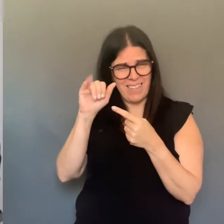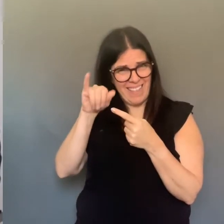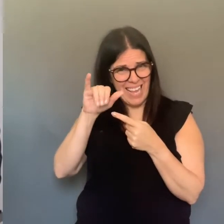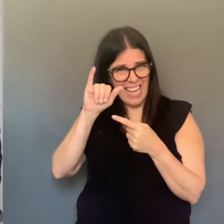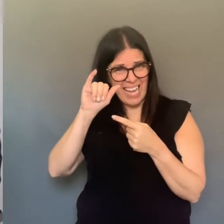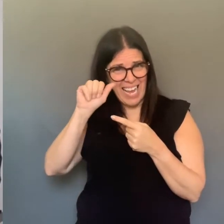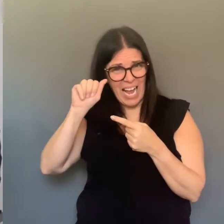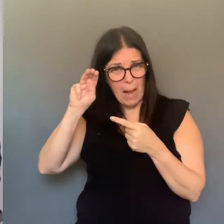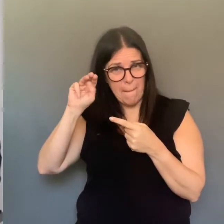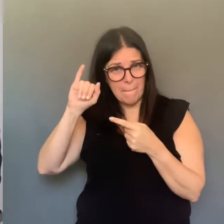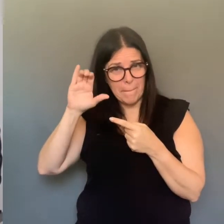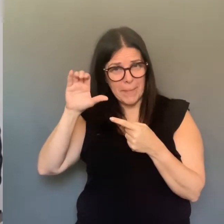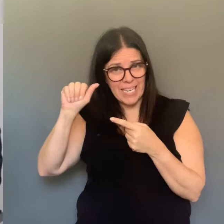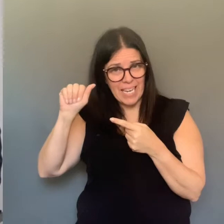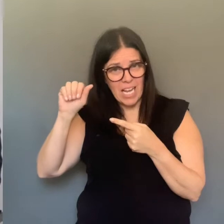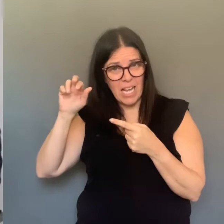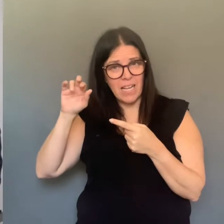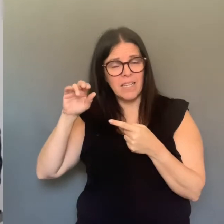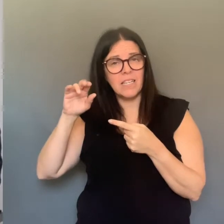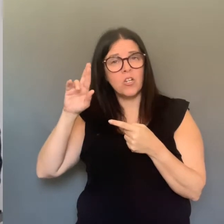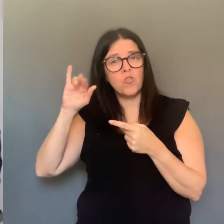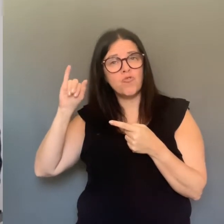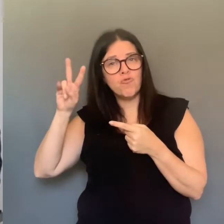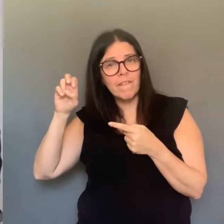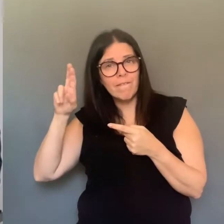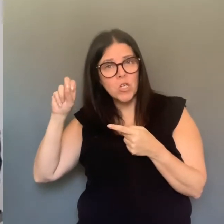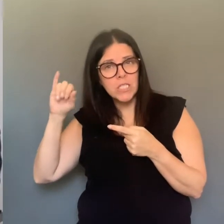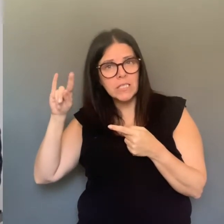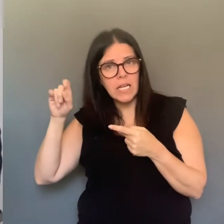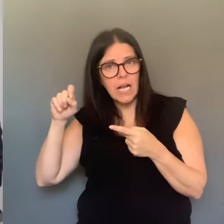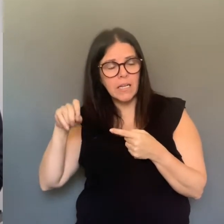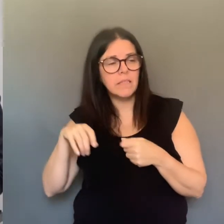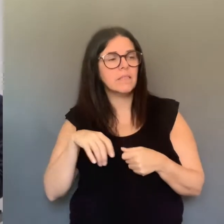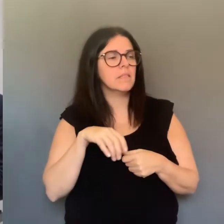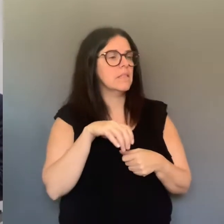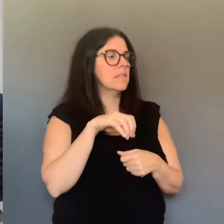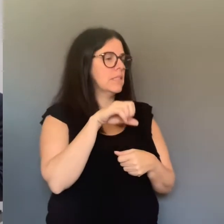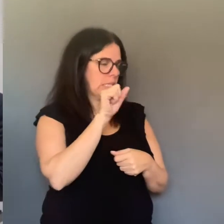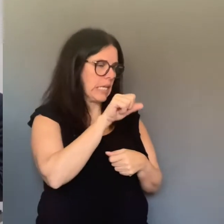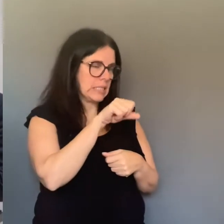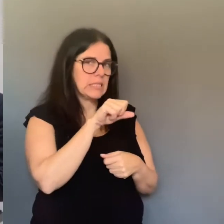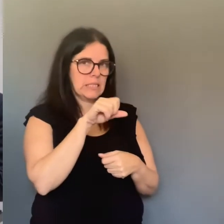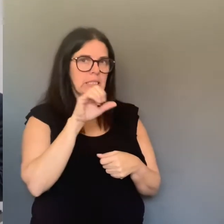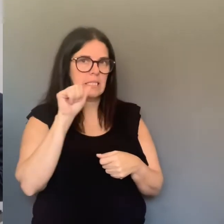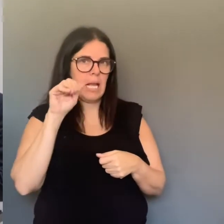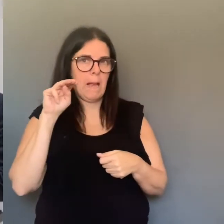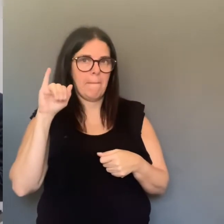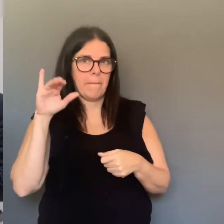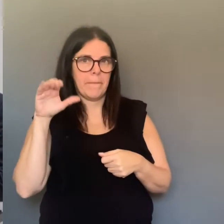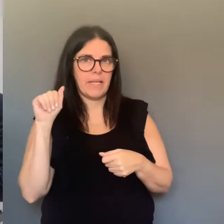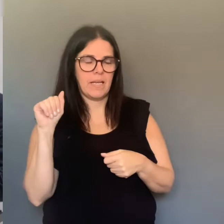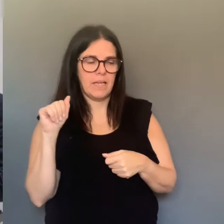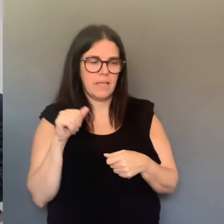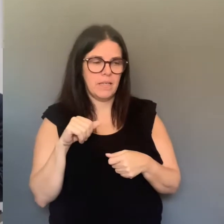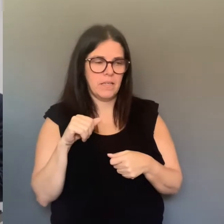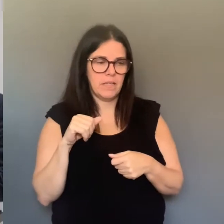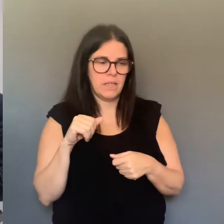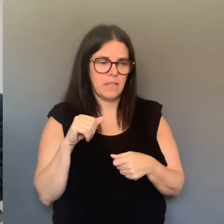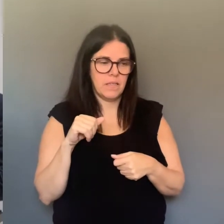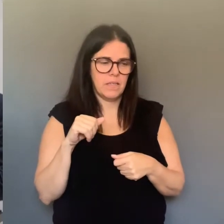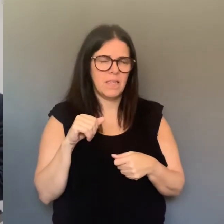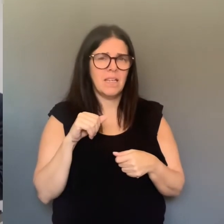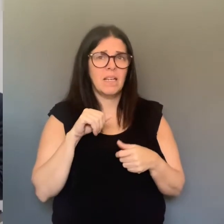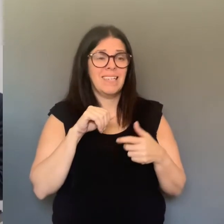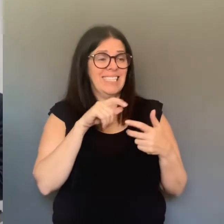Amica, yes, Amica. And have you disclosed the name of the third